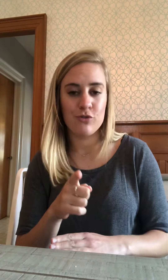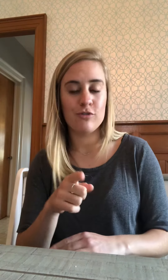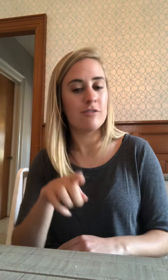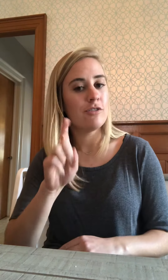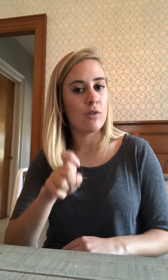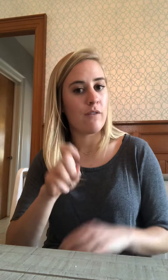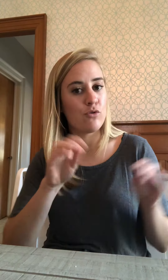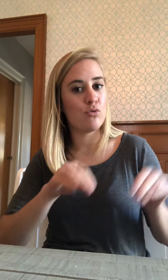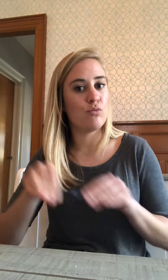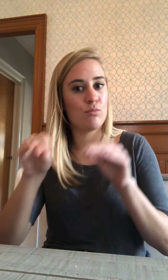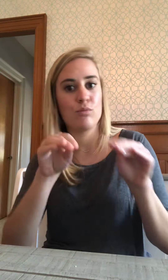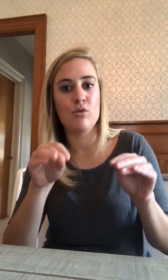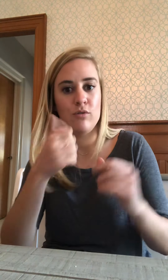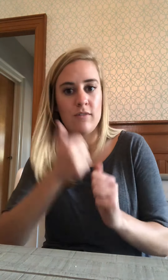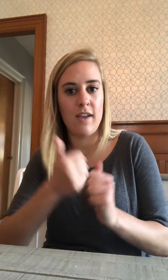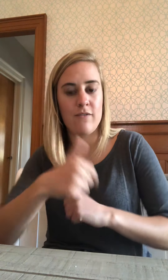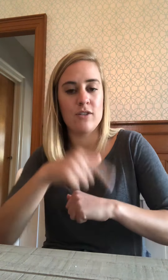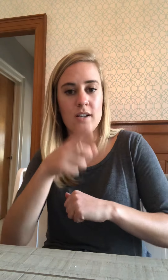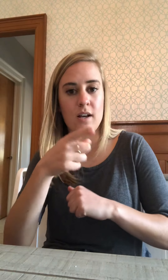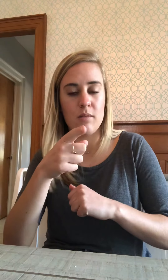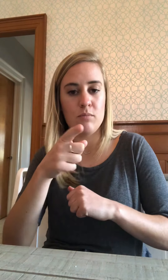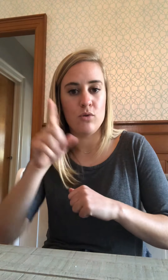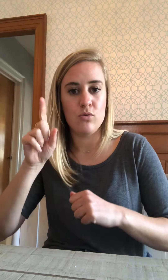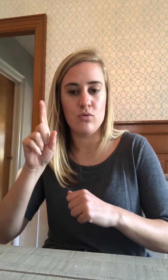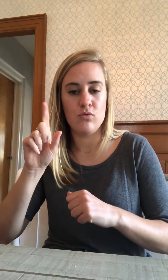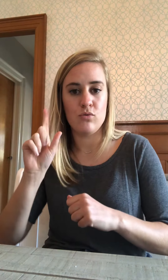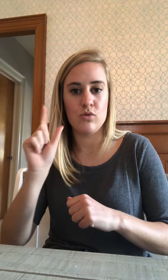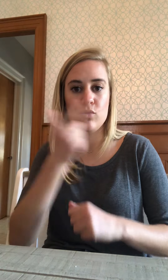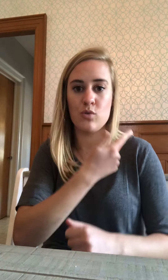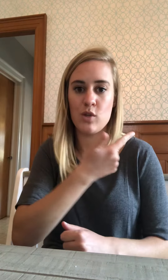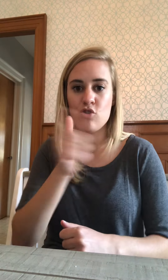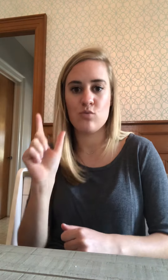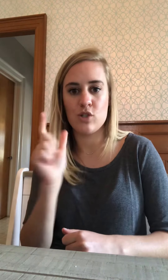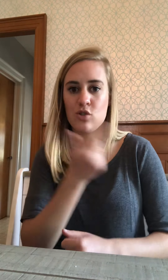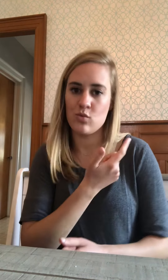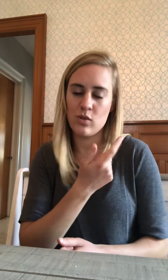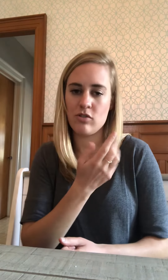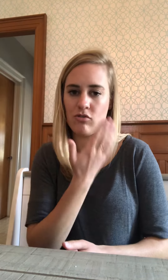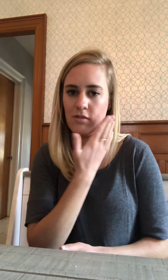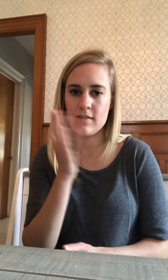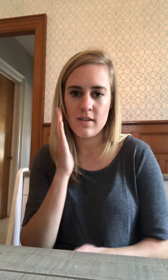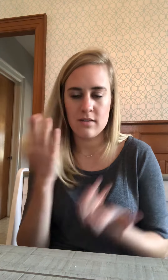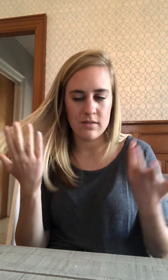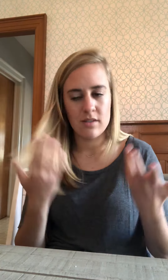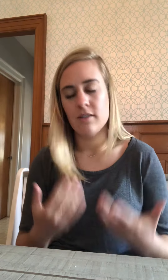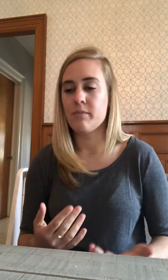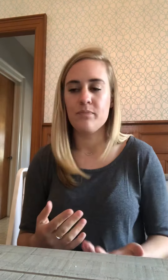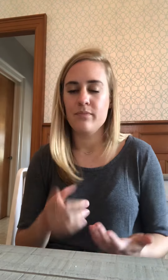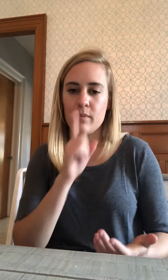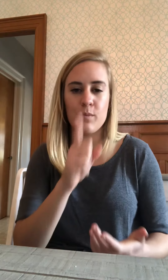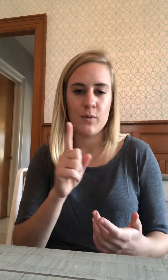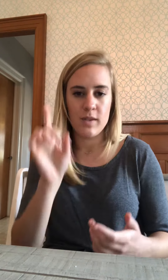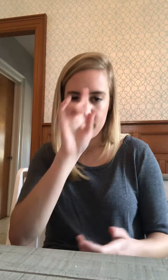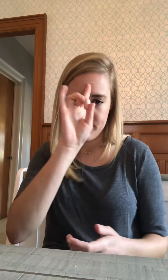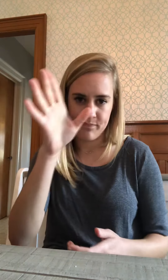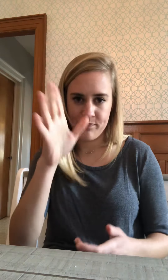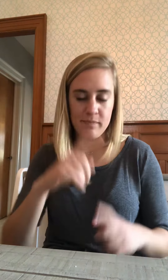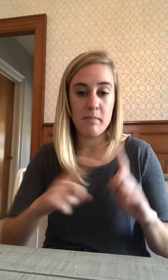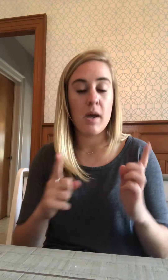anesthesiologist every time you switch sides on the case, and it's a real pain in the neck. But sometimes patients have nasal blockages or they're